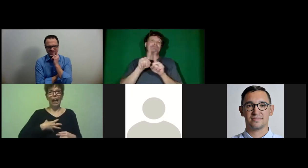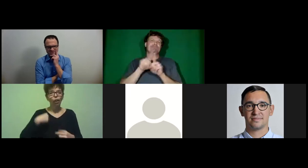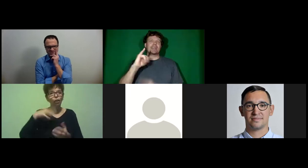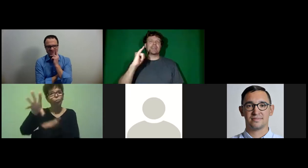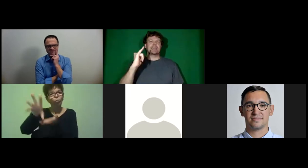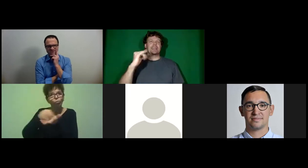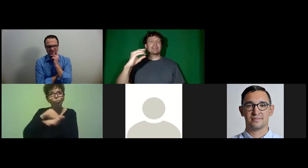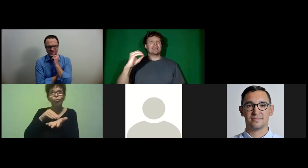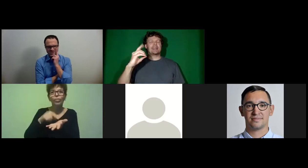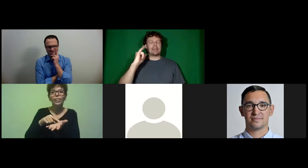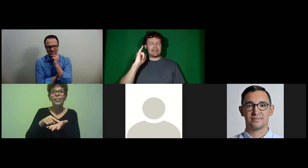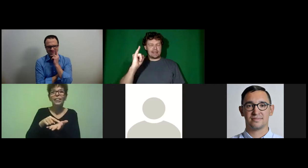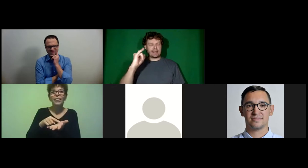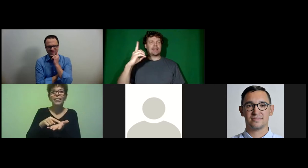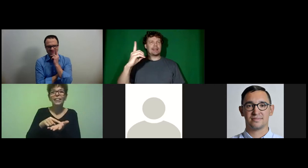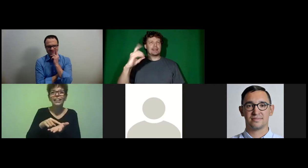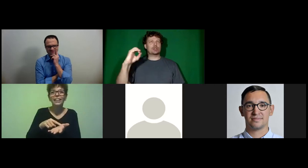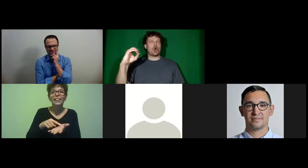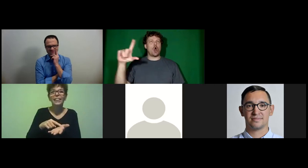Because he was also a race car driver.